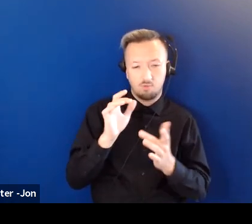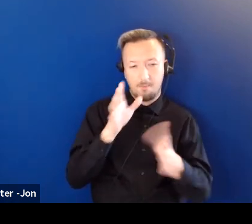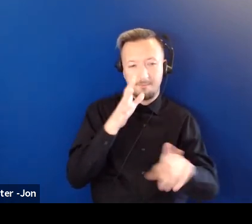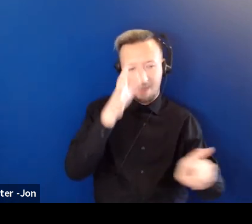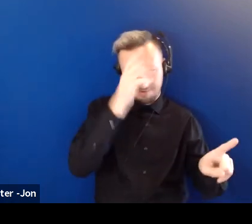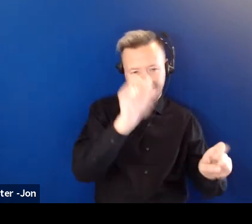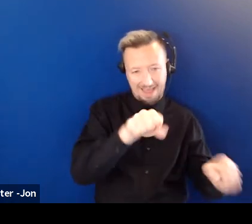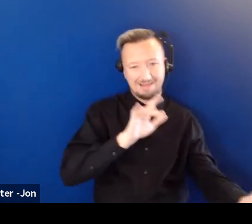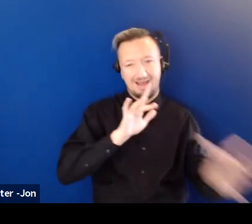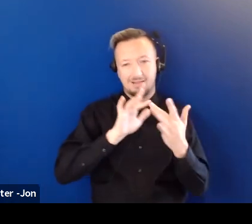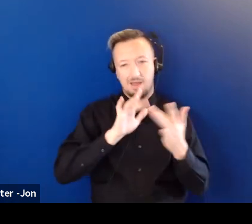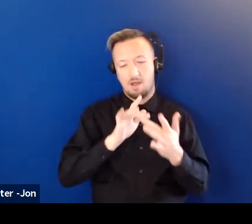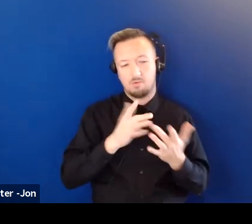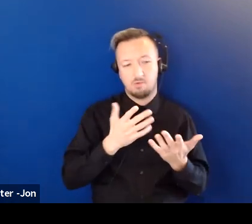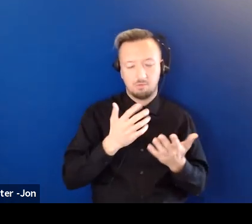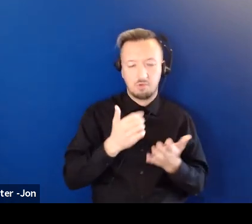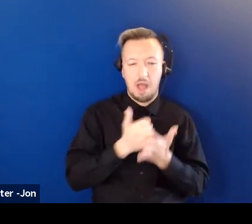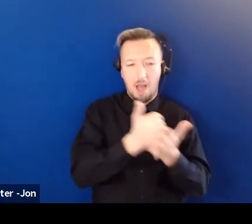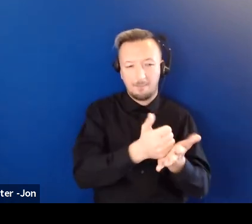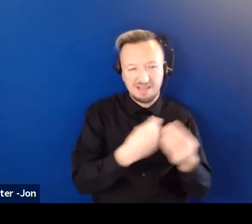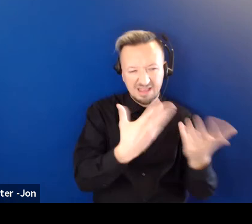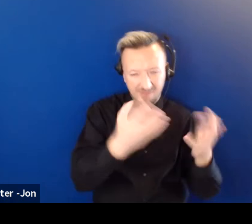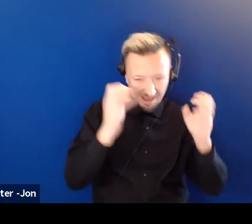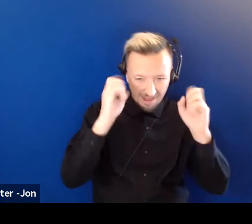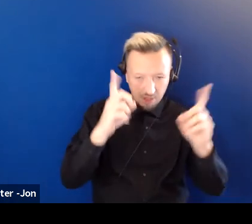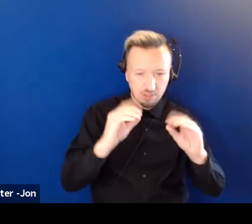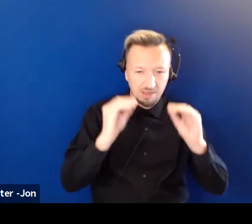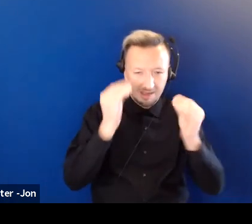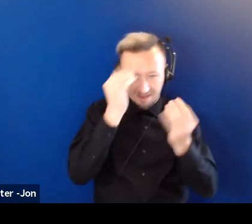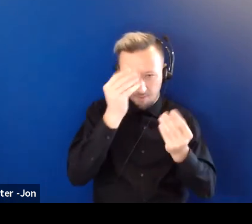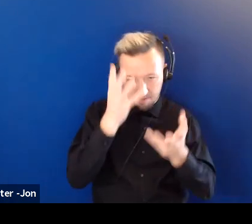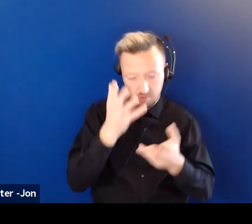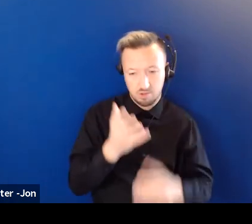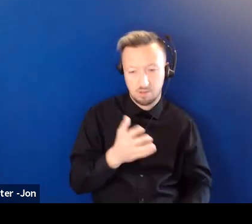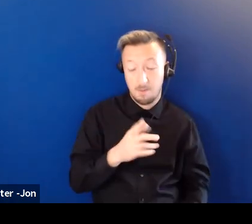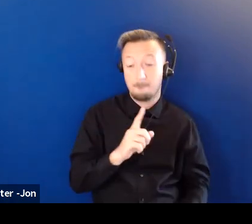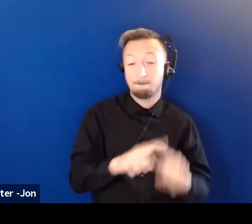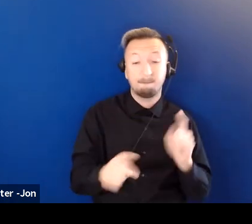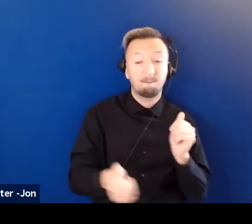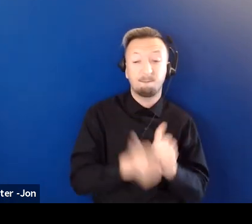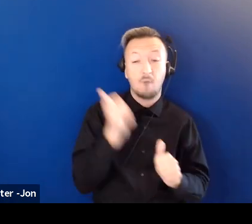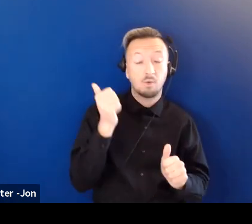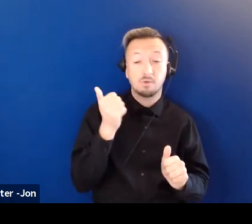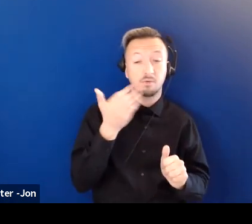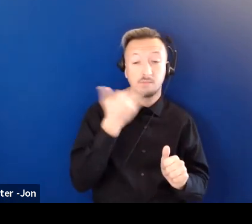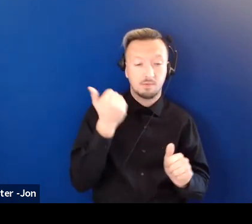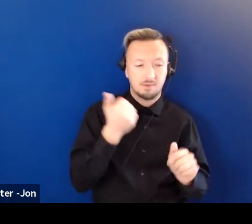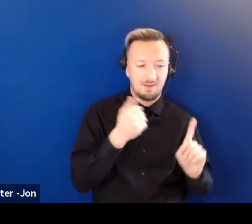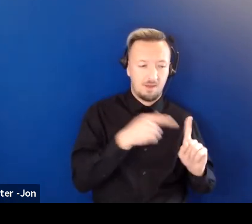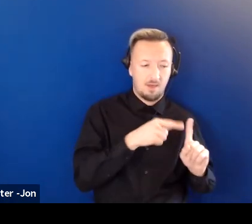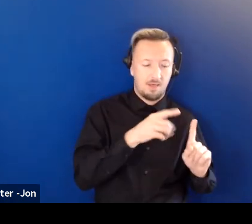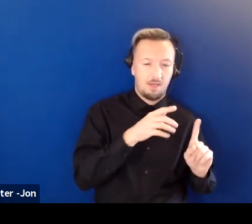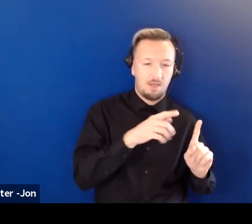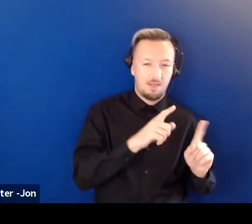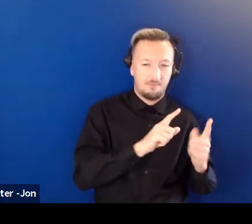But for some of these more, these youth that we are connecting with one-on-one, their parents are sometimes the